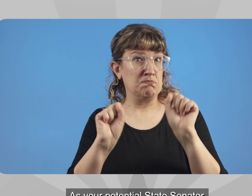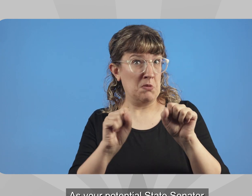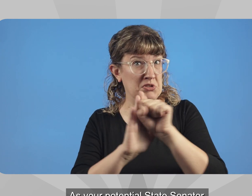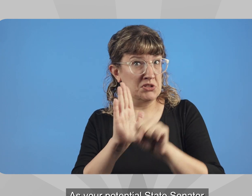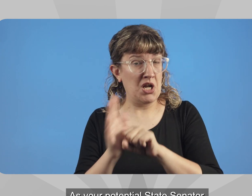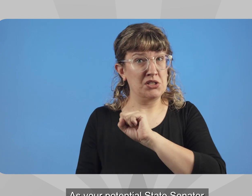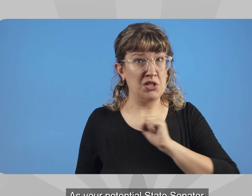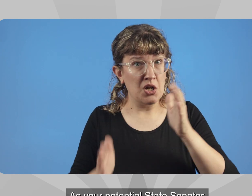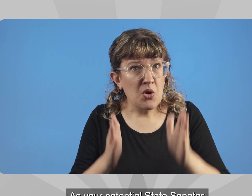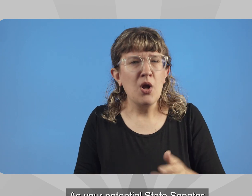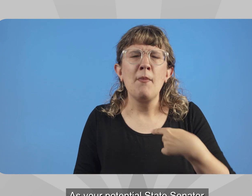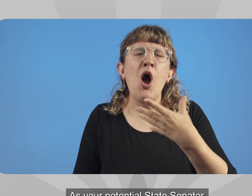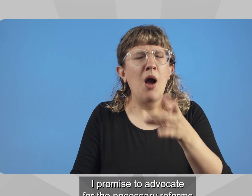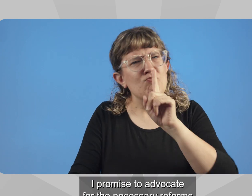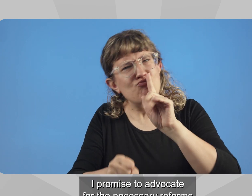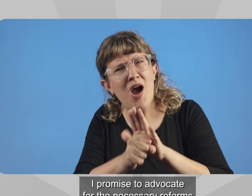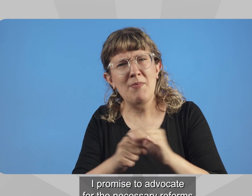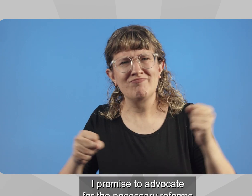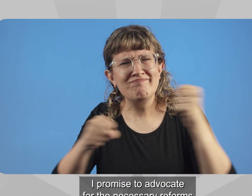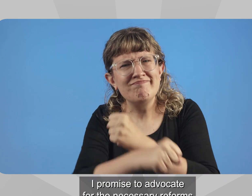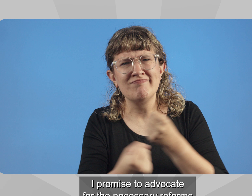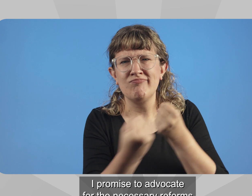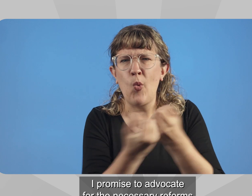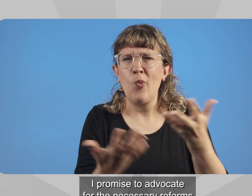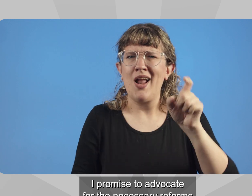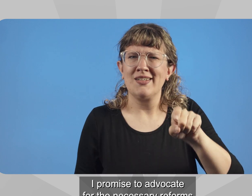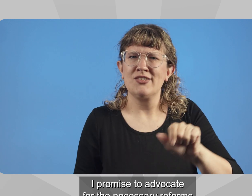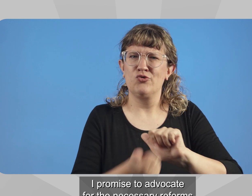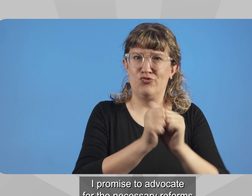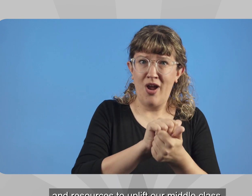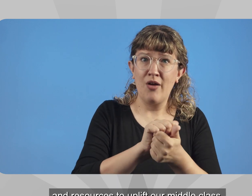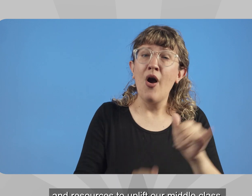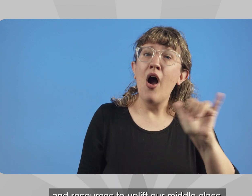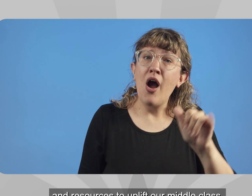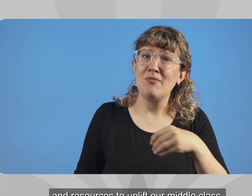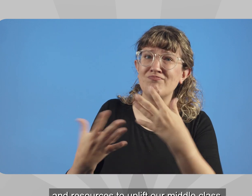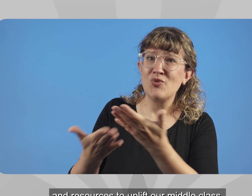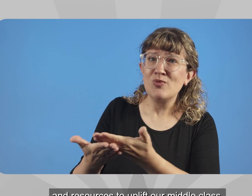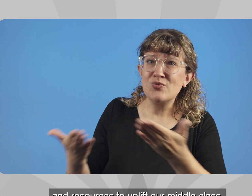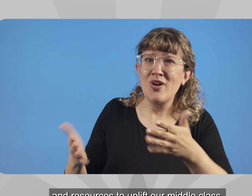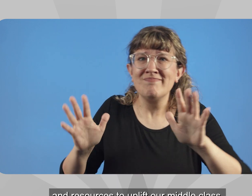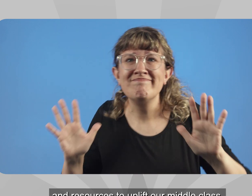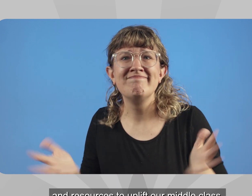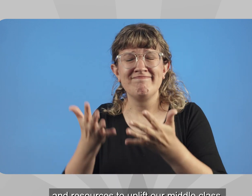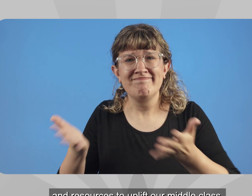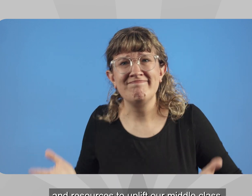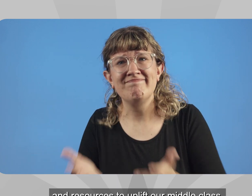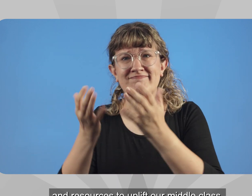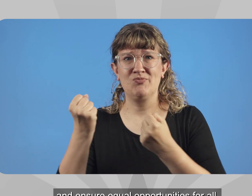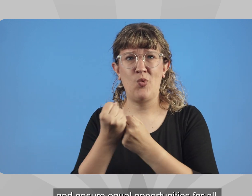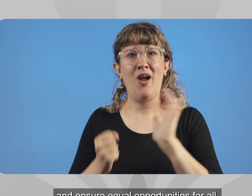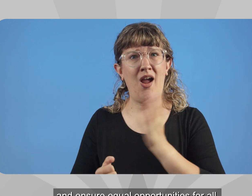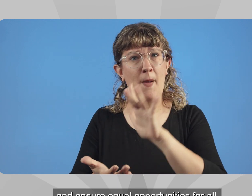As your potential state senator, I promise to advocate for the necessary reforms and resources to uplift our middle